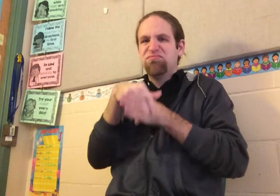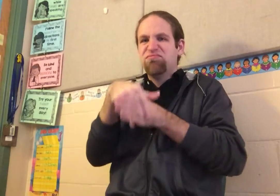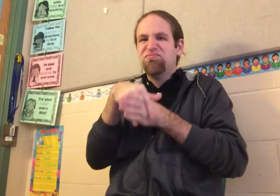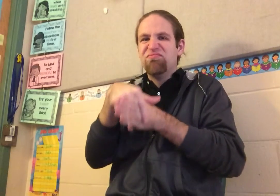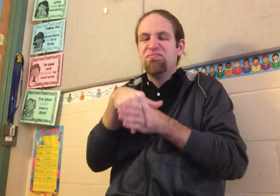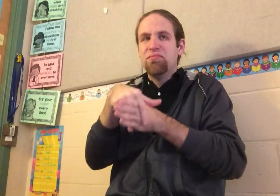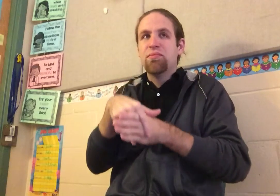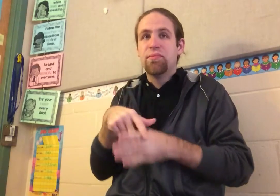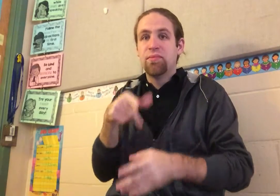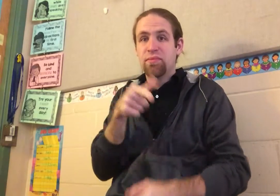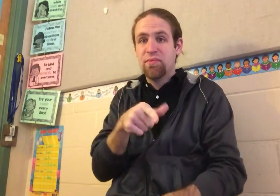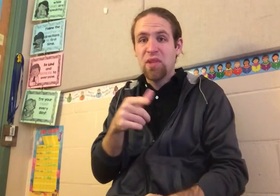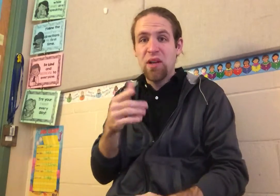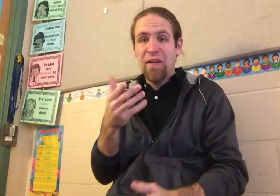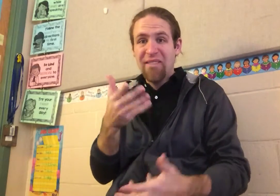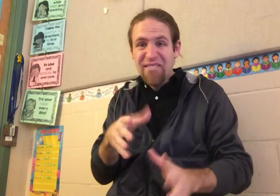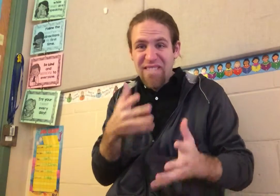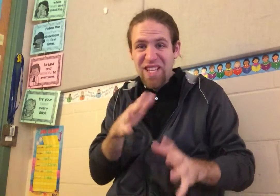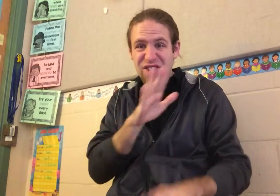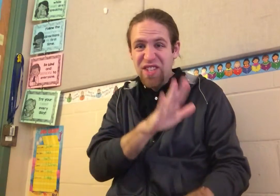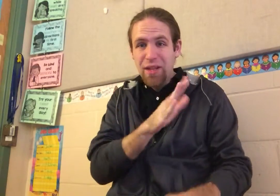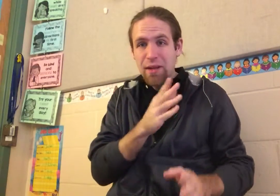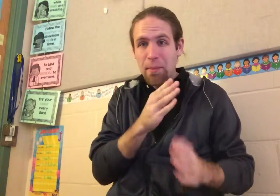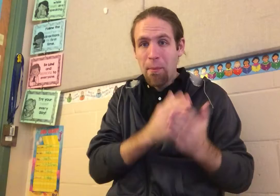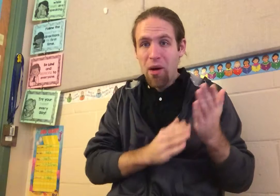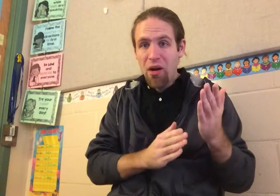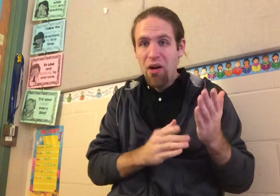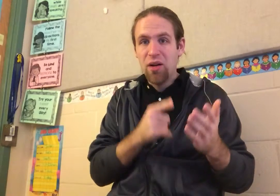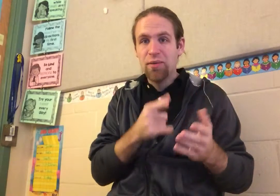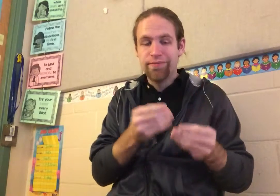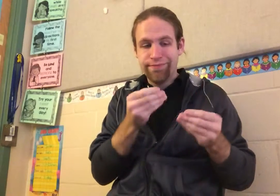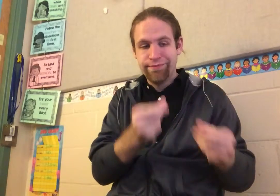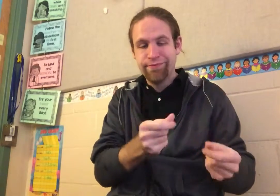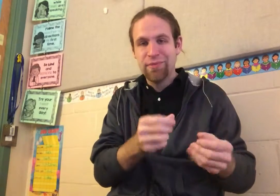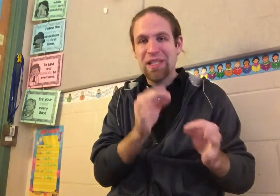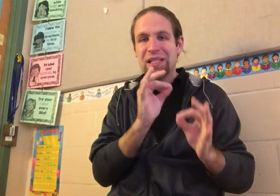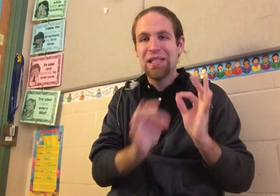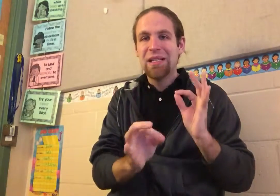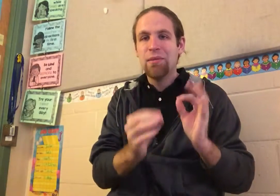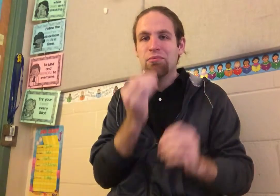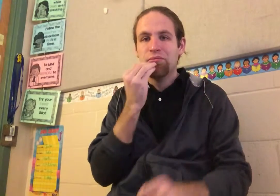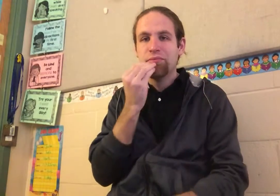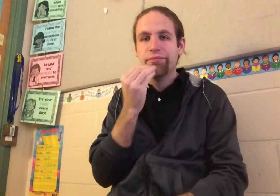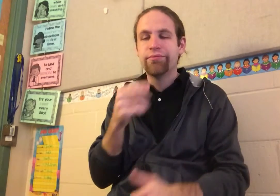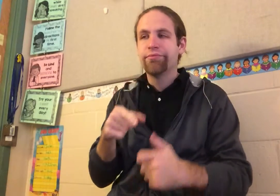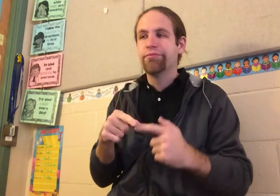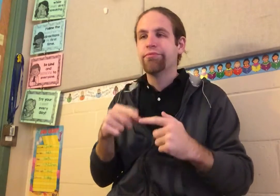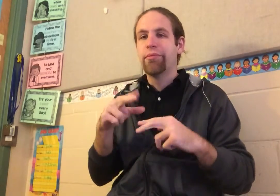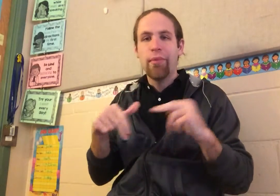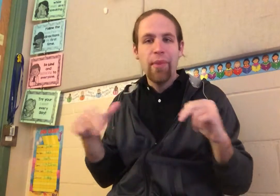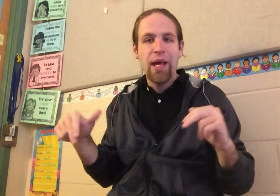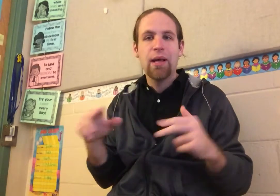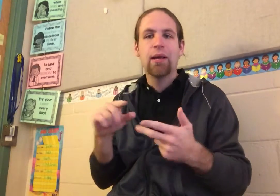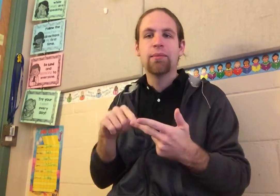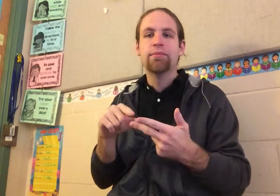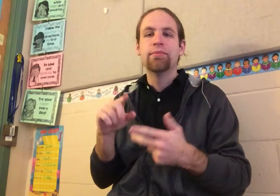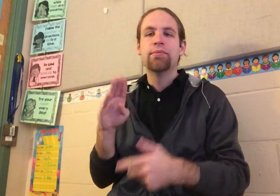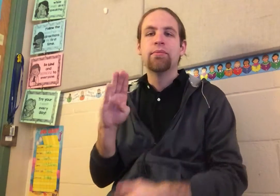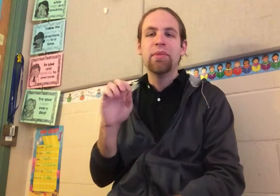rider who had just completed his part of the journey would be fed a simple meal of bacon and beans. If he was lucky, there would be some cornbread